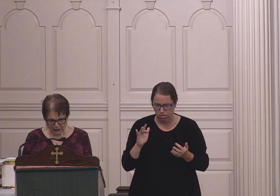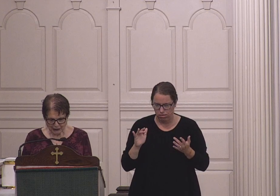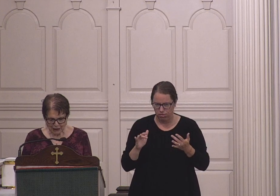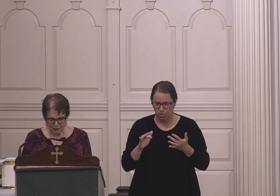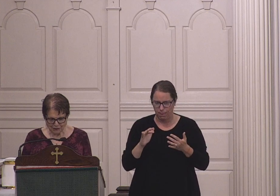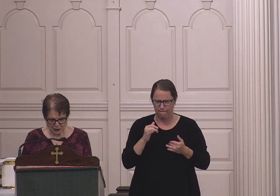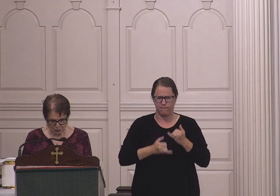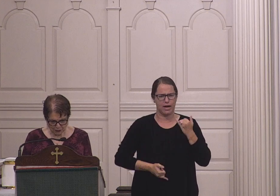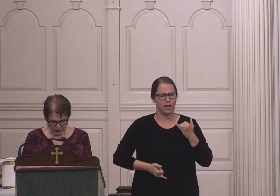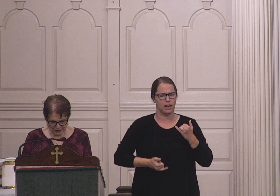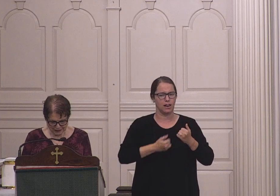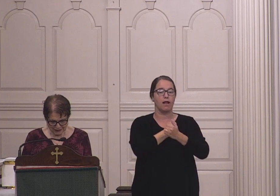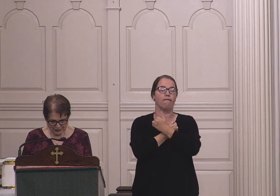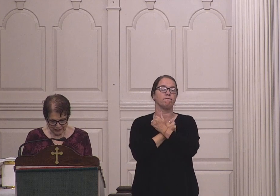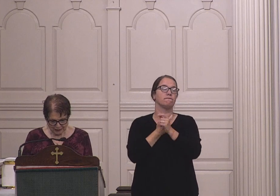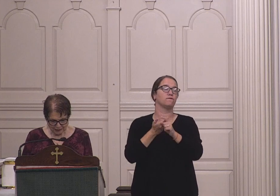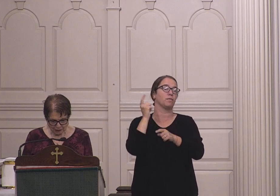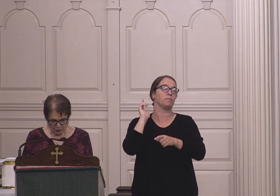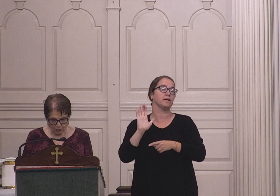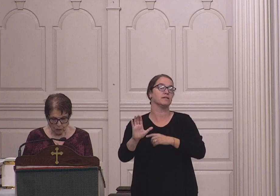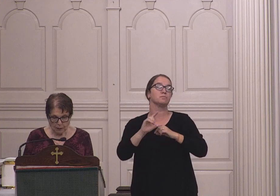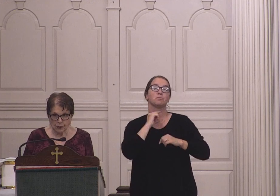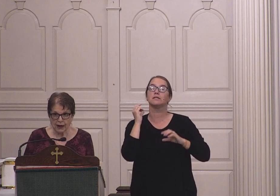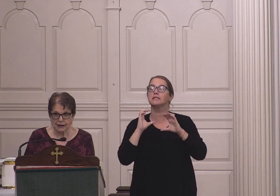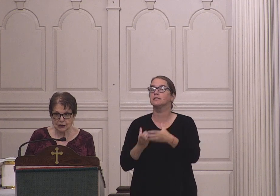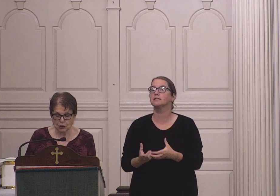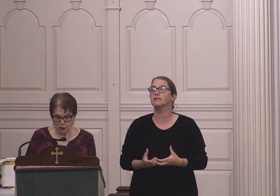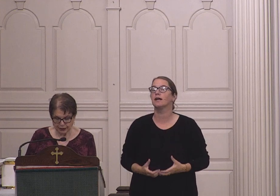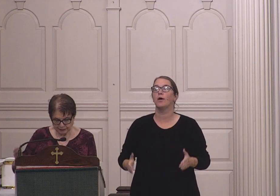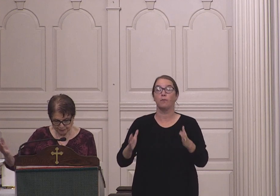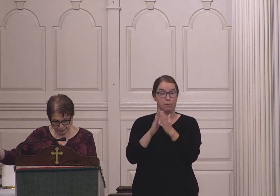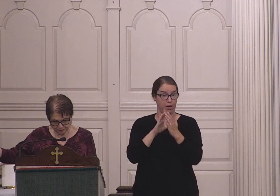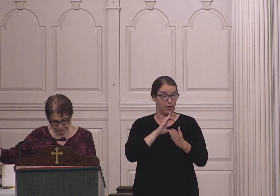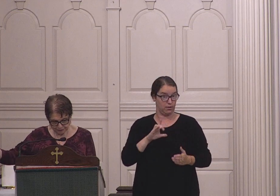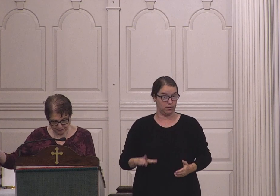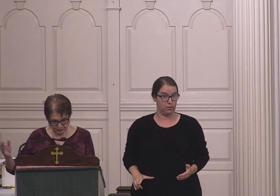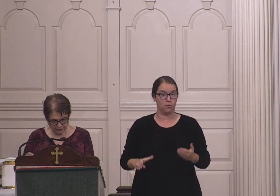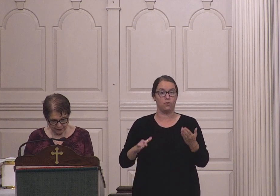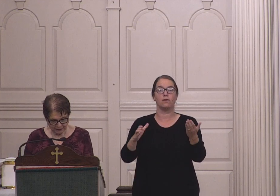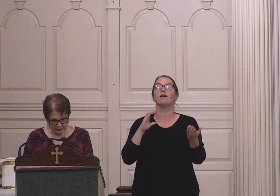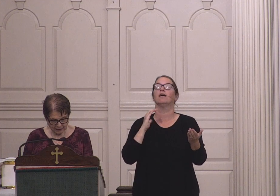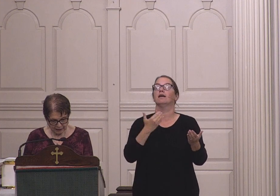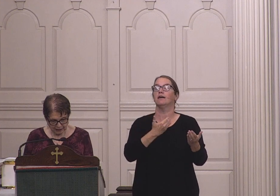the final love of his priest. We pray to the Lord.